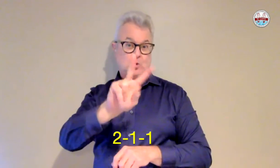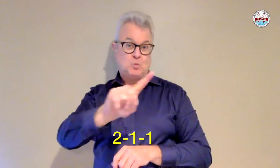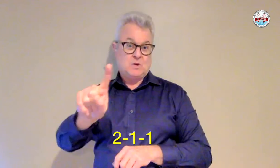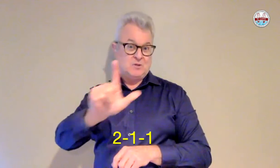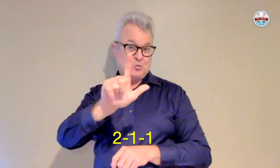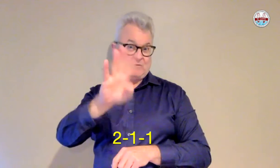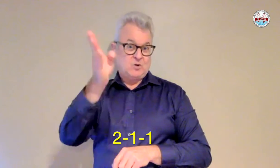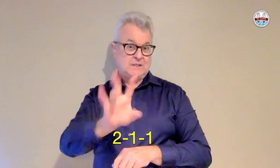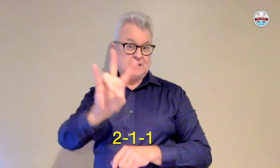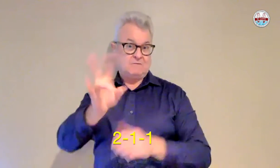you know